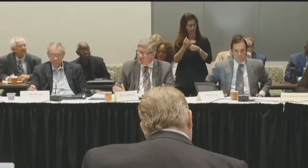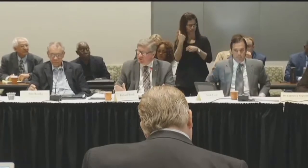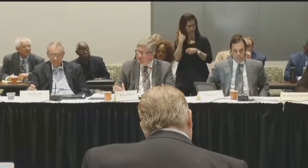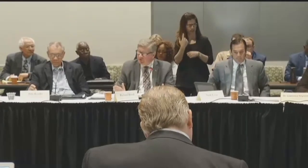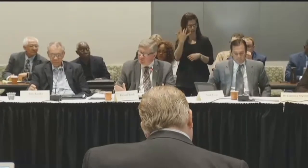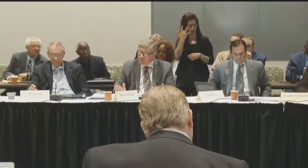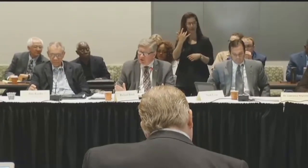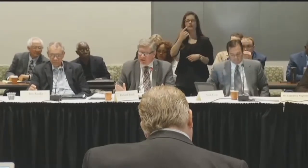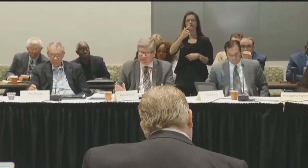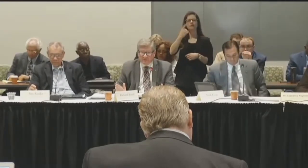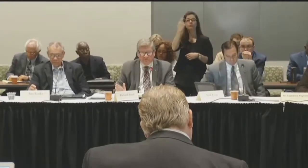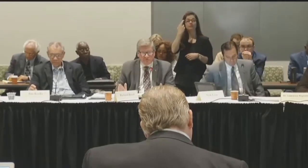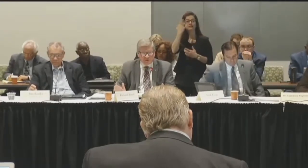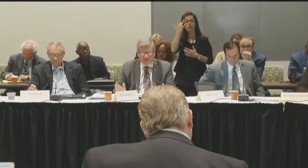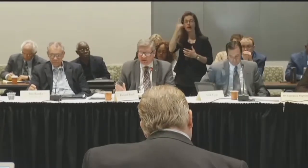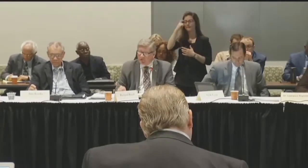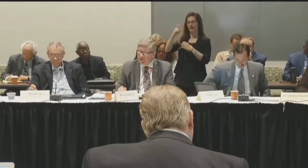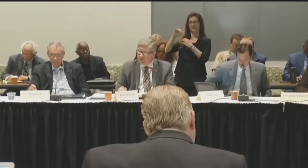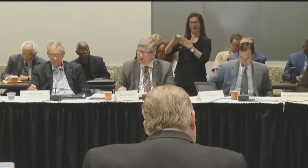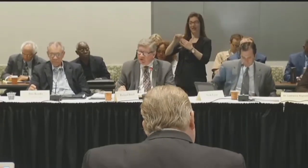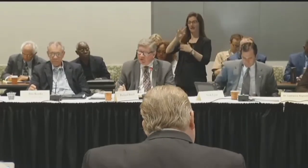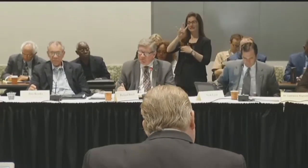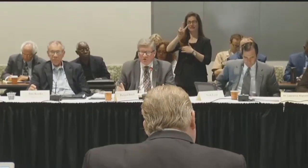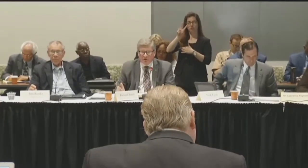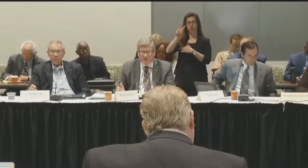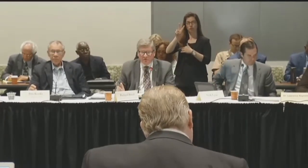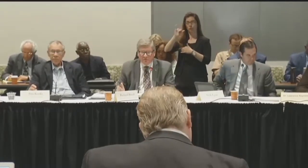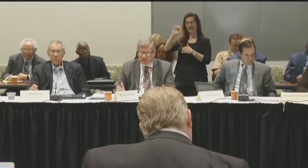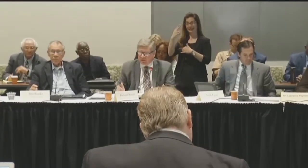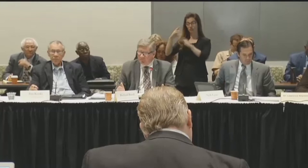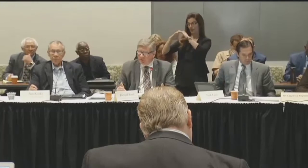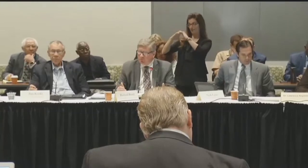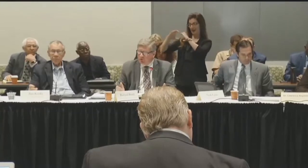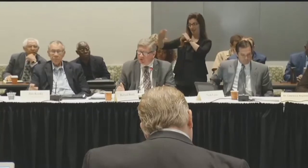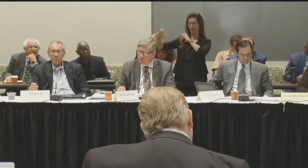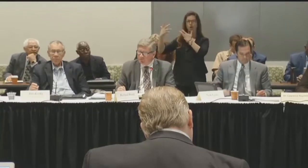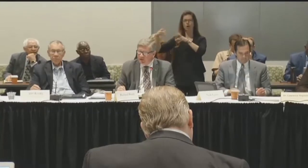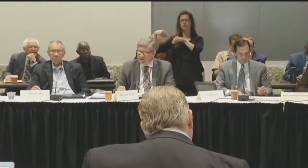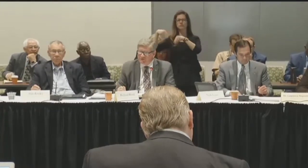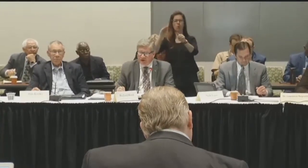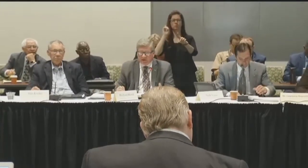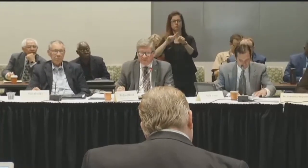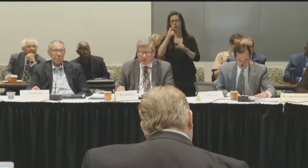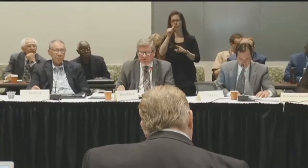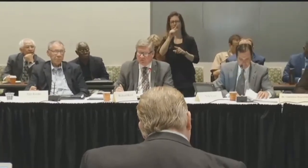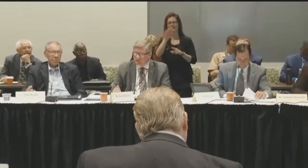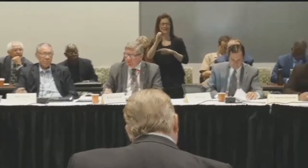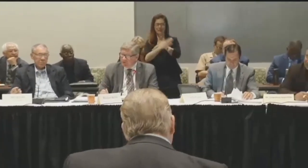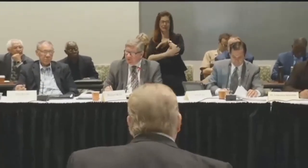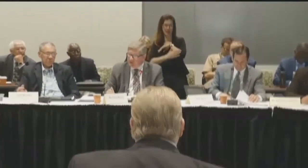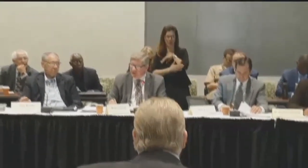sold the 72-inch pipeline to Genesee County, and that was going to be put in place as part